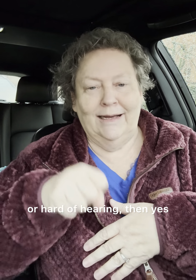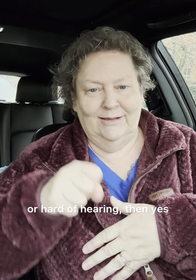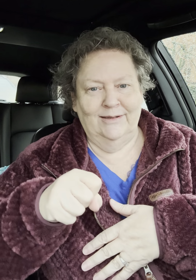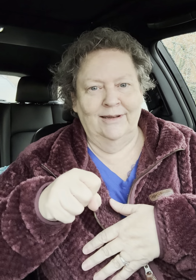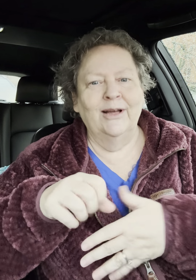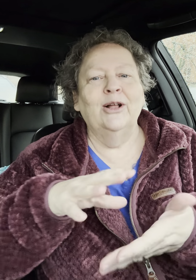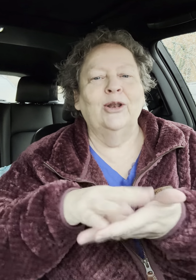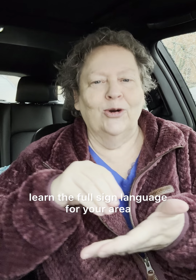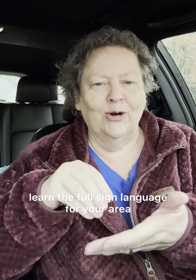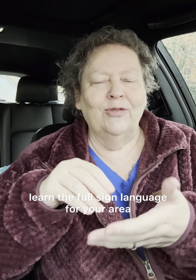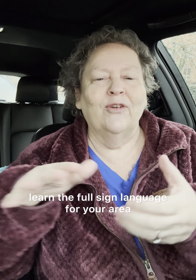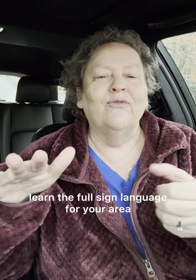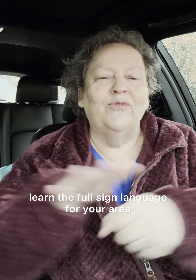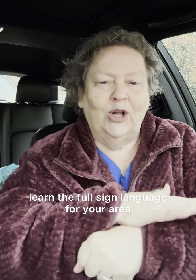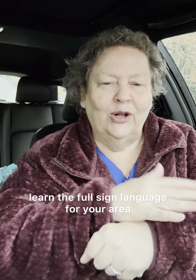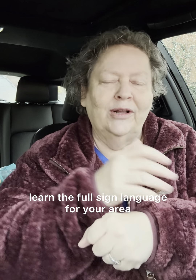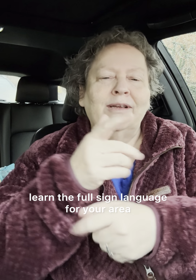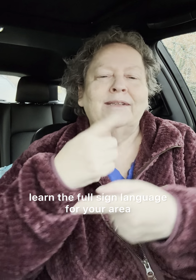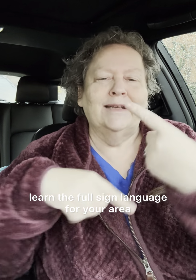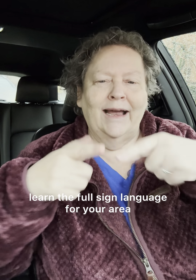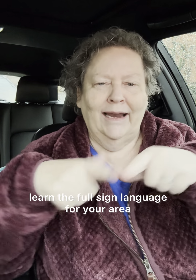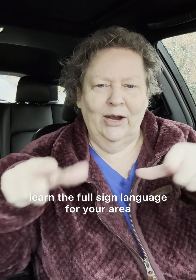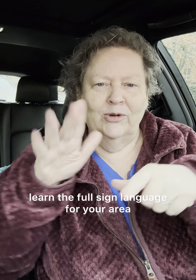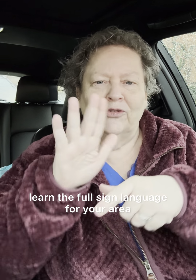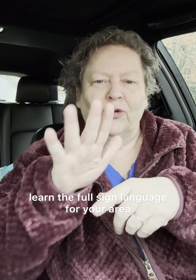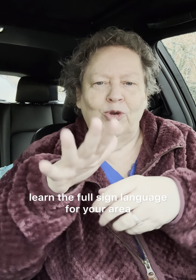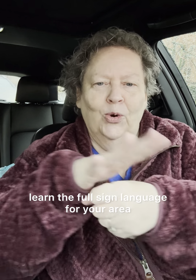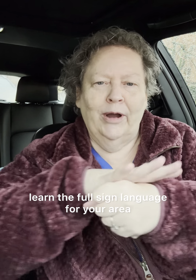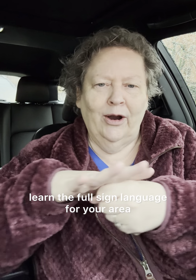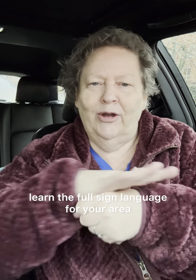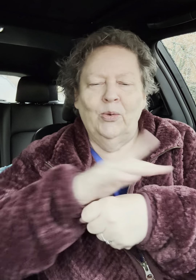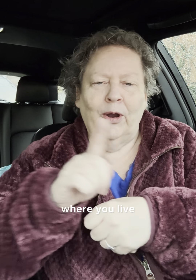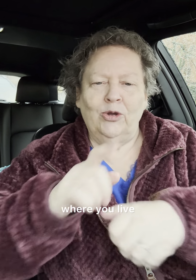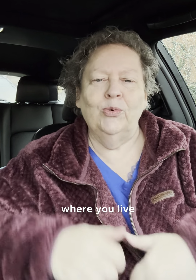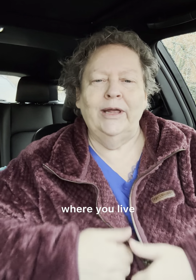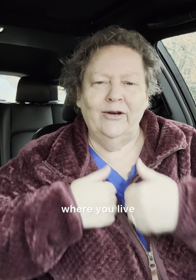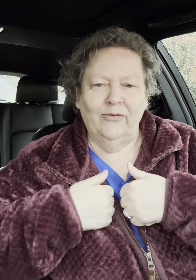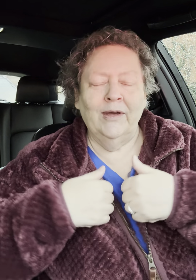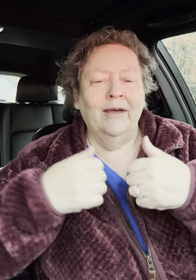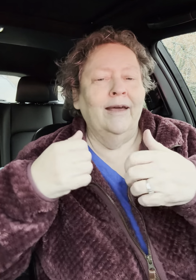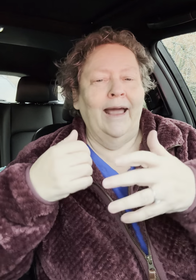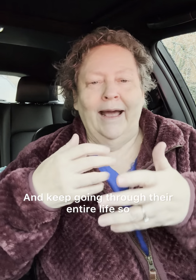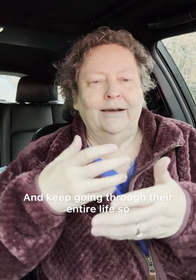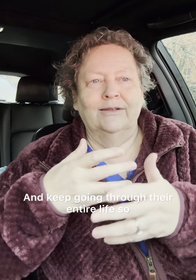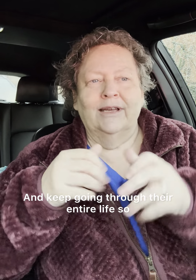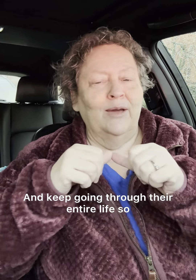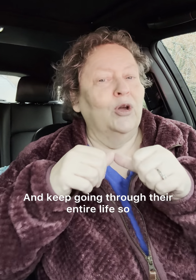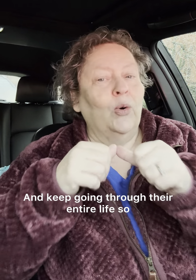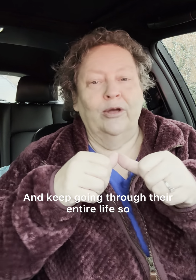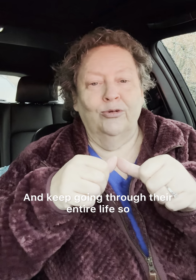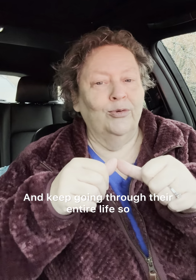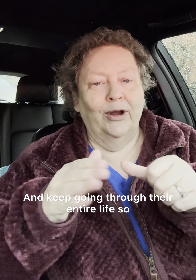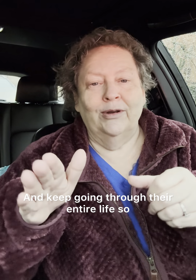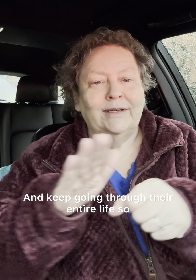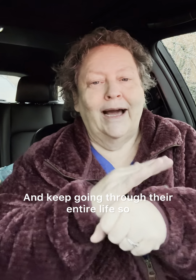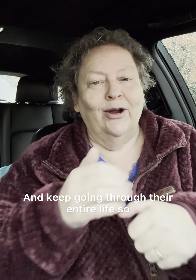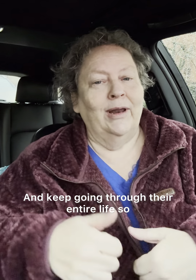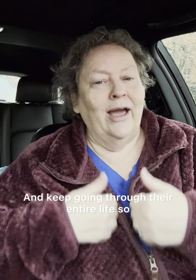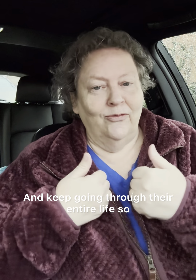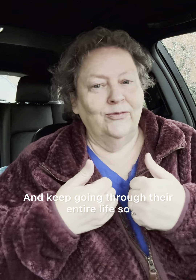yes, learn the full sign language for your area where you live, and keep going through their entire life so